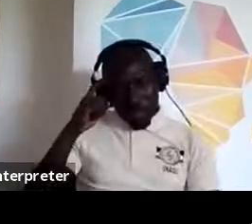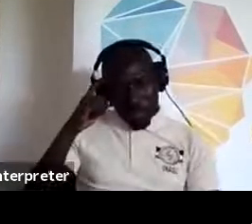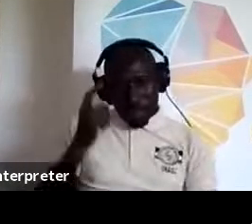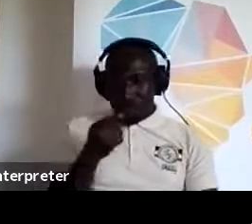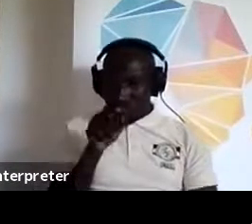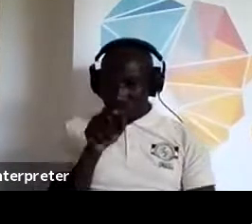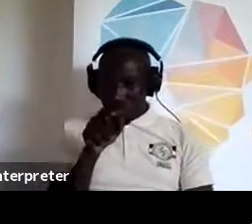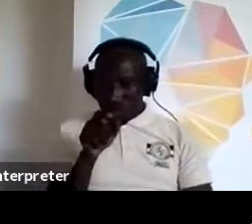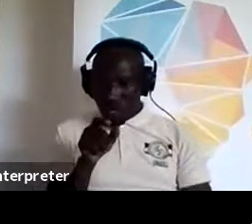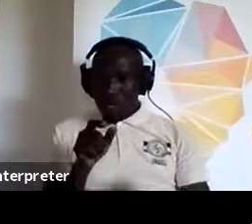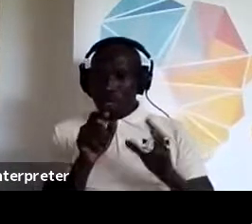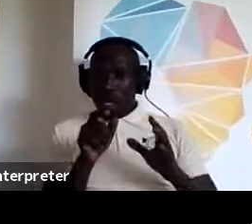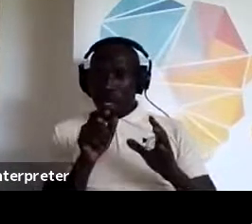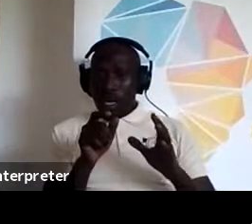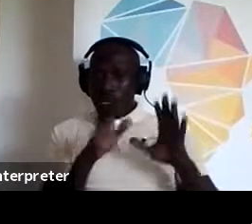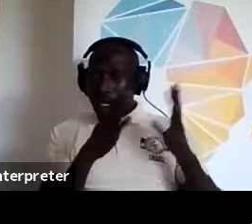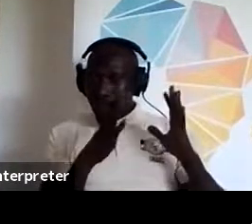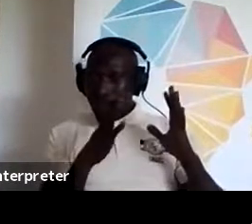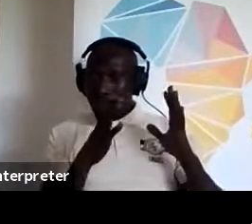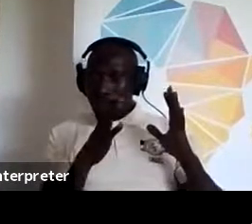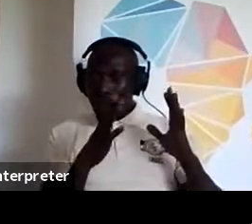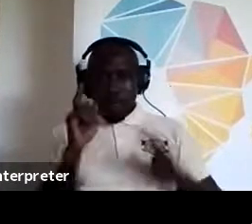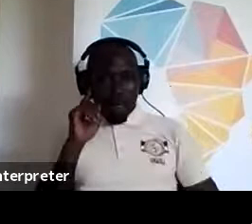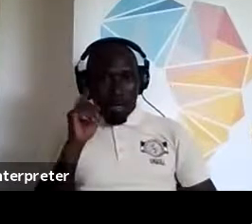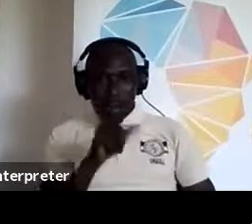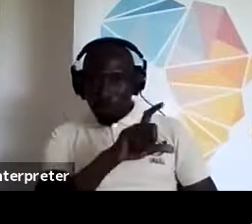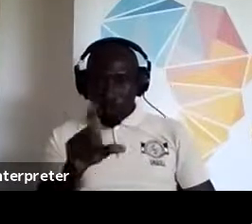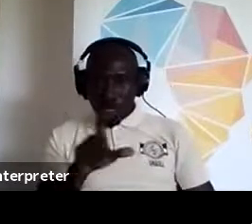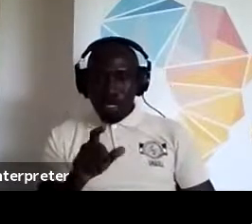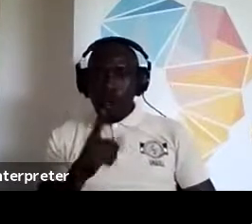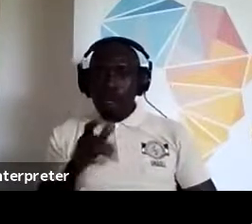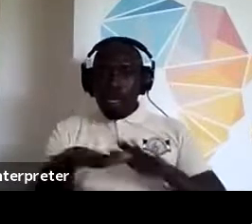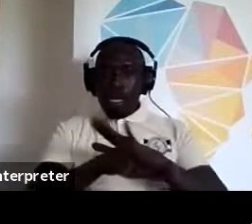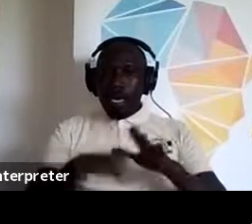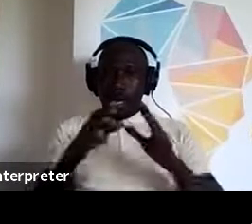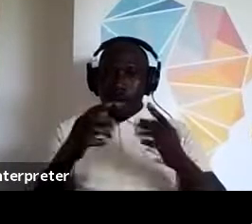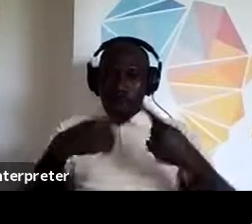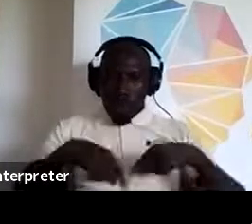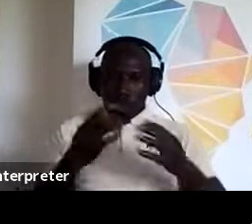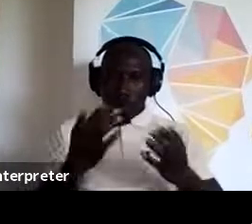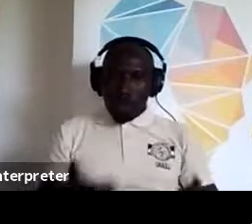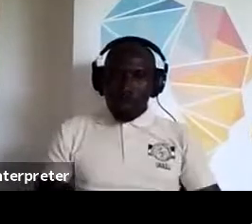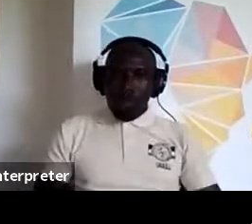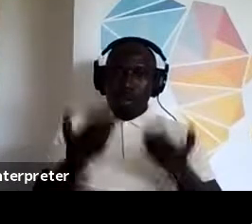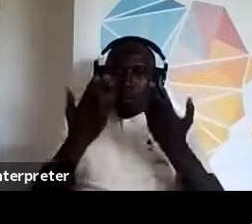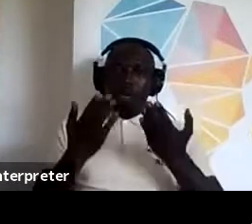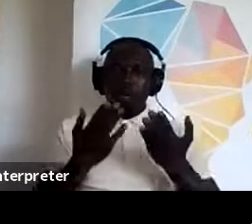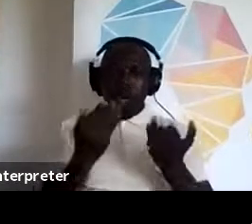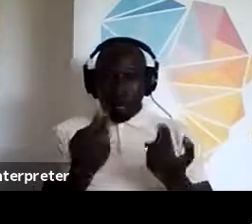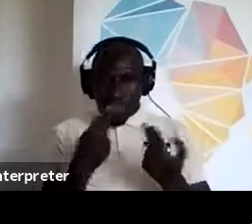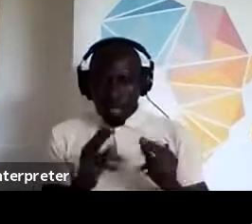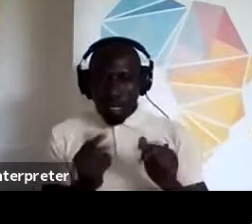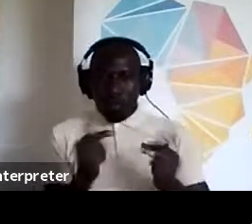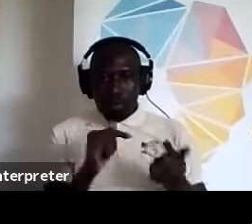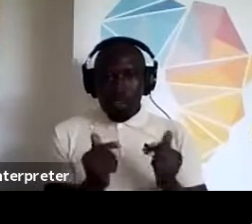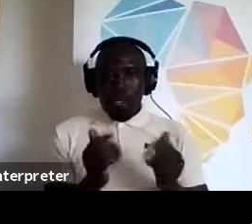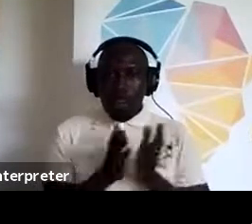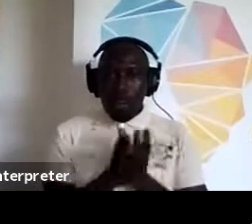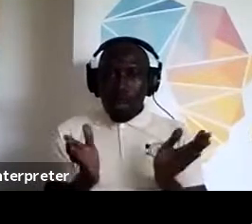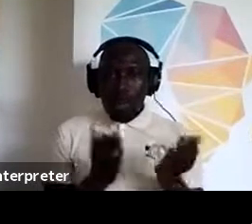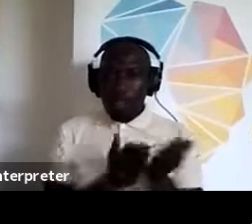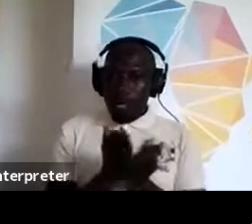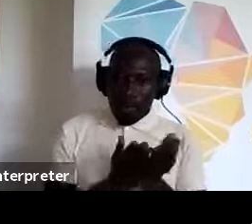week's celebration is one area that we are promoting. We are now beginning to negotiate with public service so that we